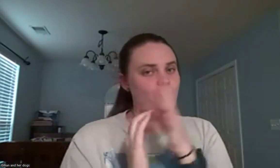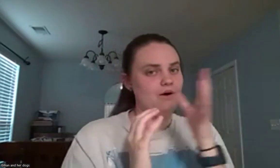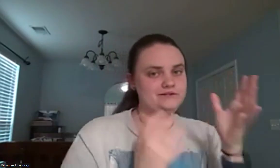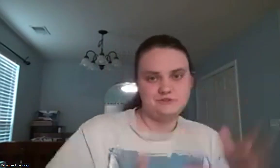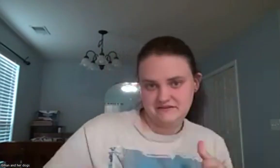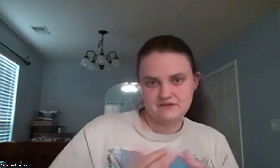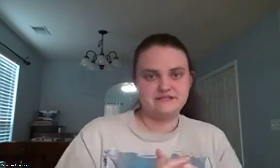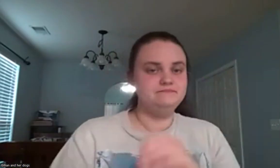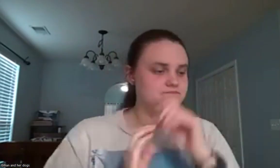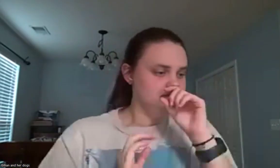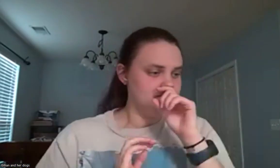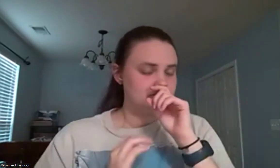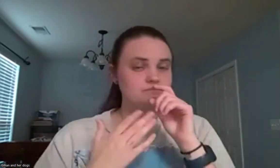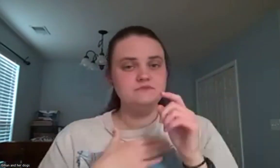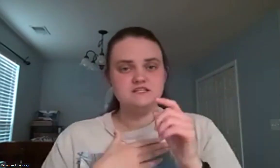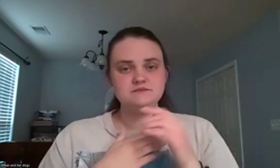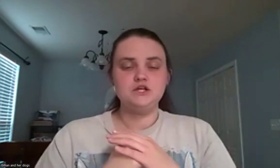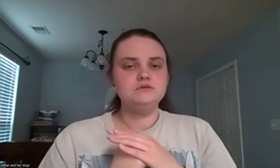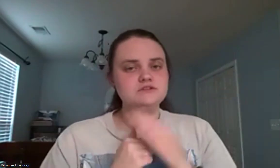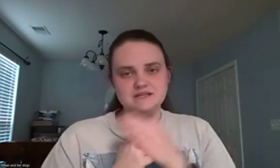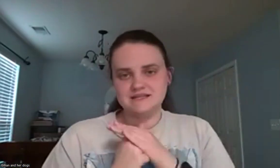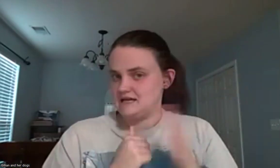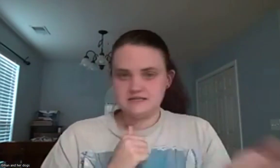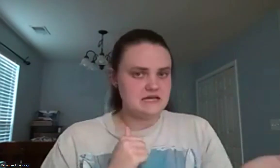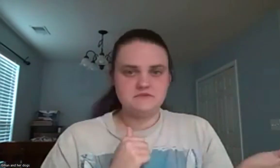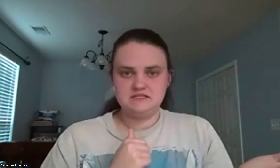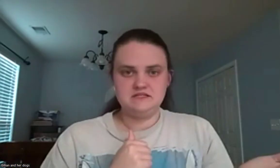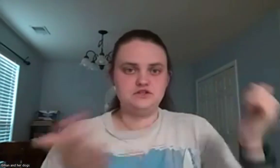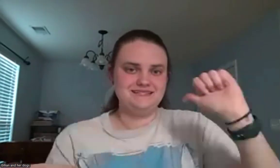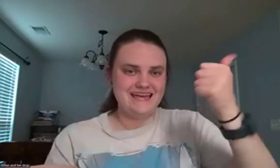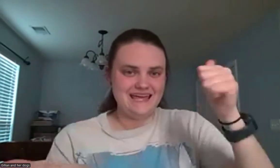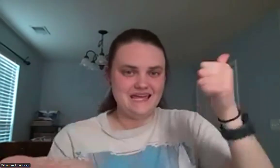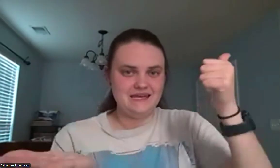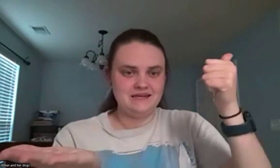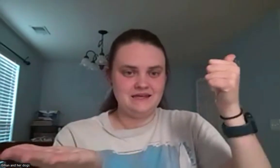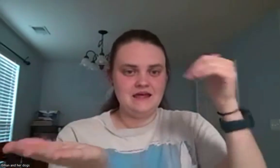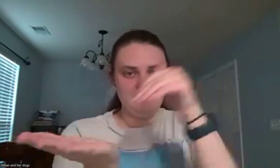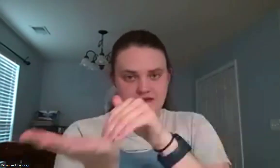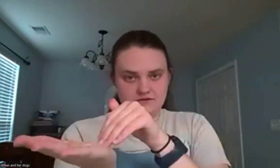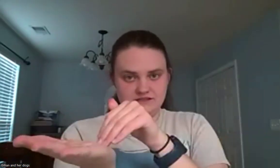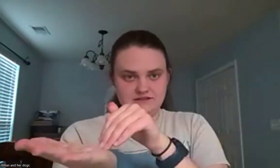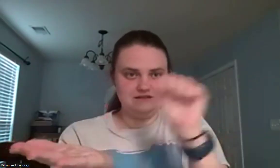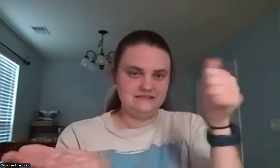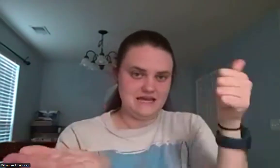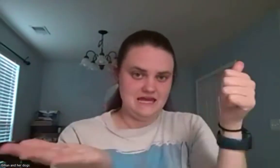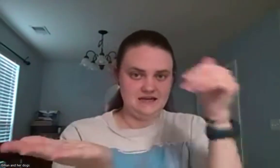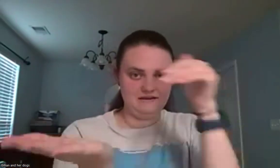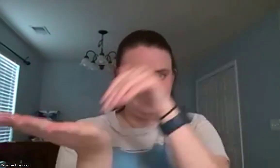or 20,000, excuse me, you will do the exact same thing still. So 10,000,